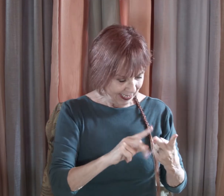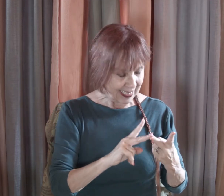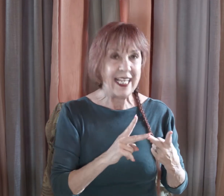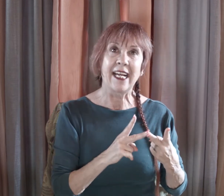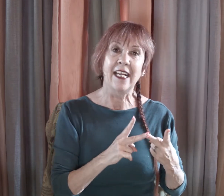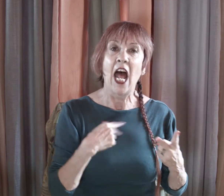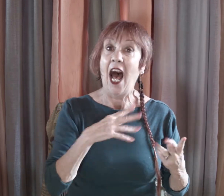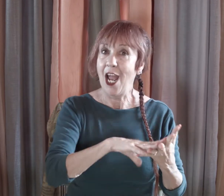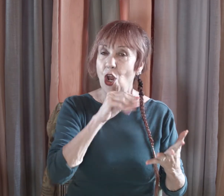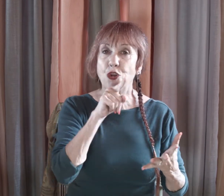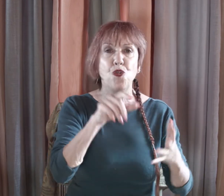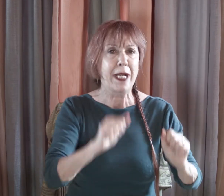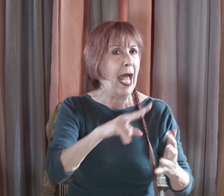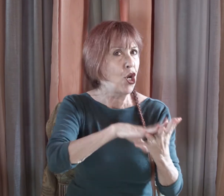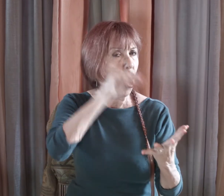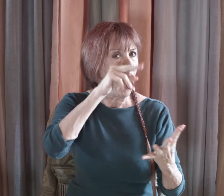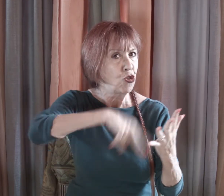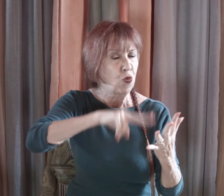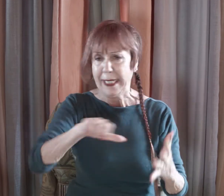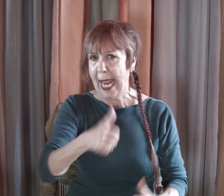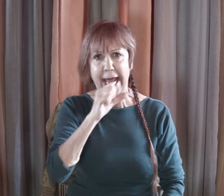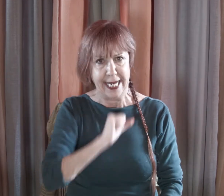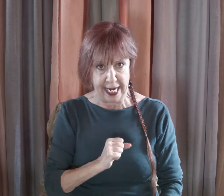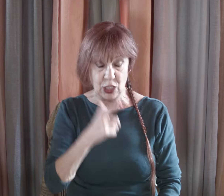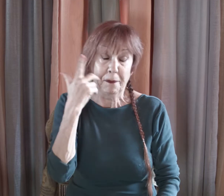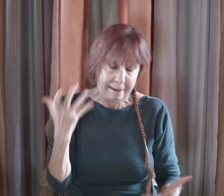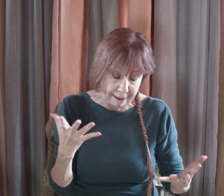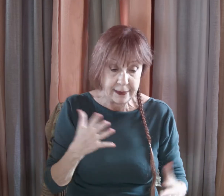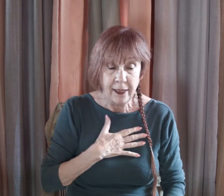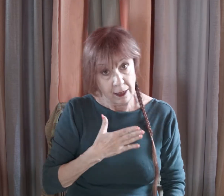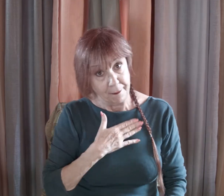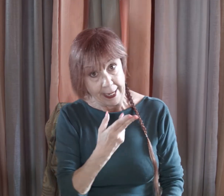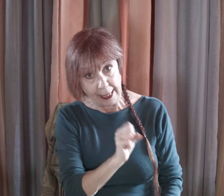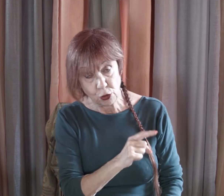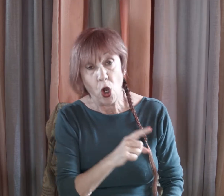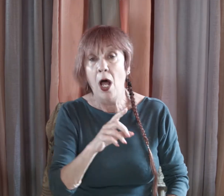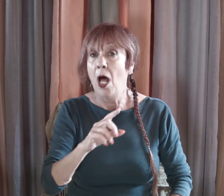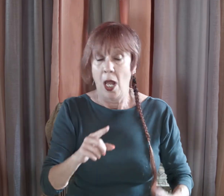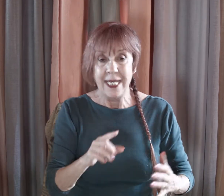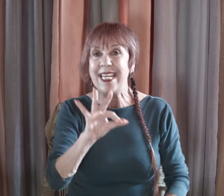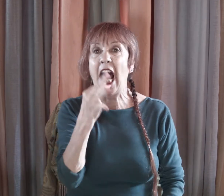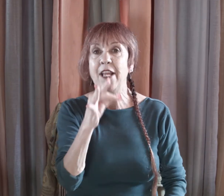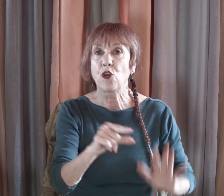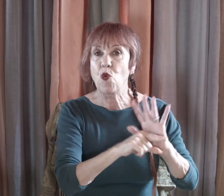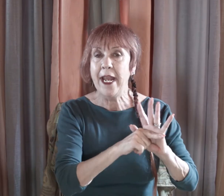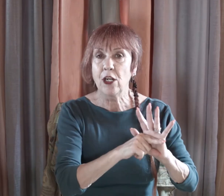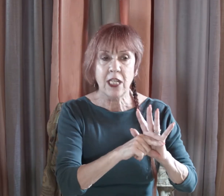case was I learned that you can learn to read at any age because we had, unfortunately, in my high school, ninth graders who